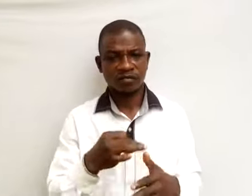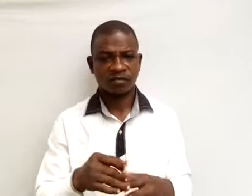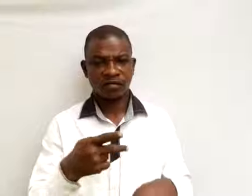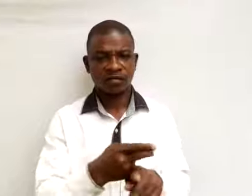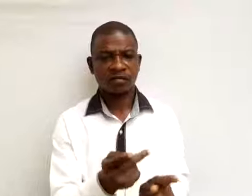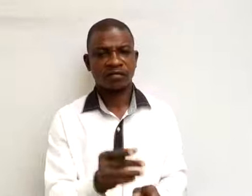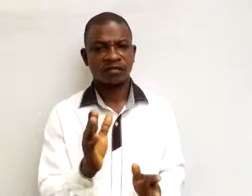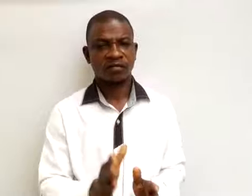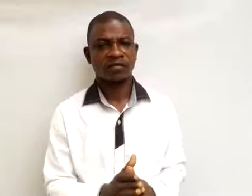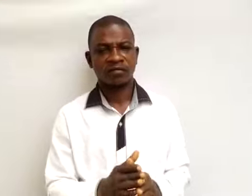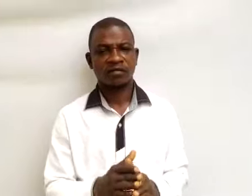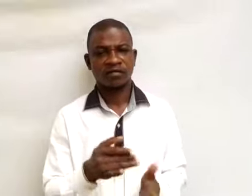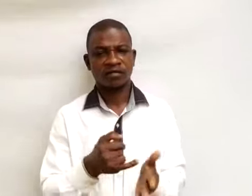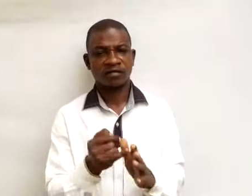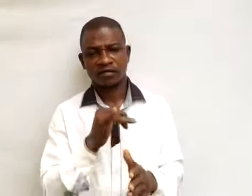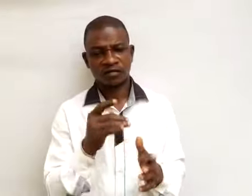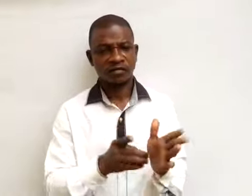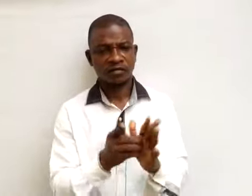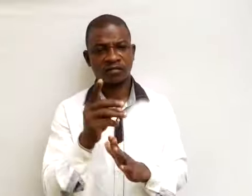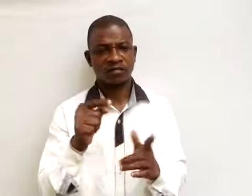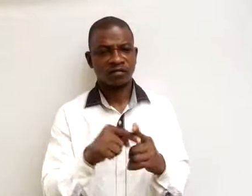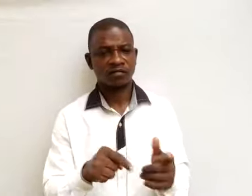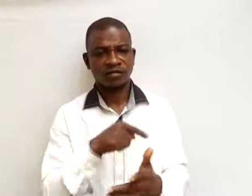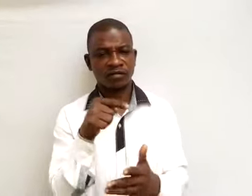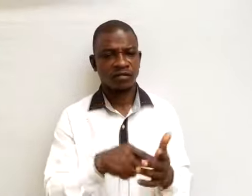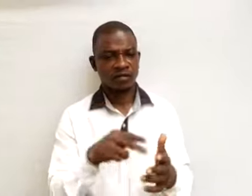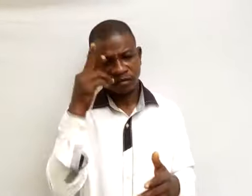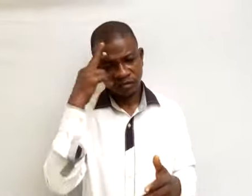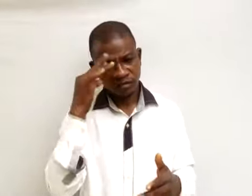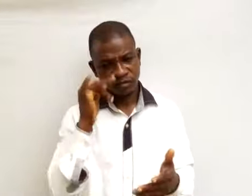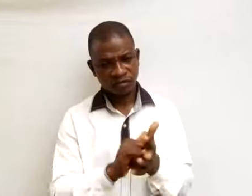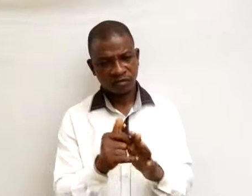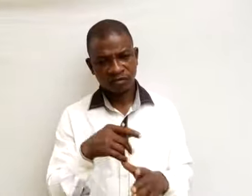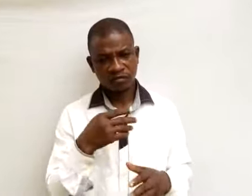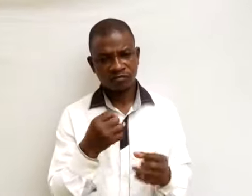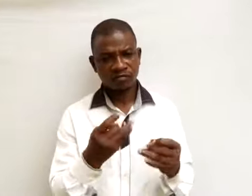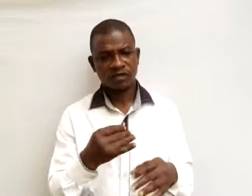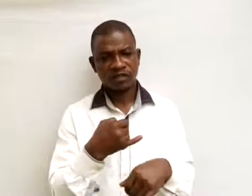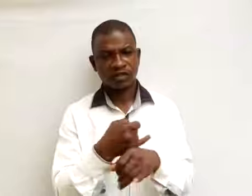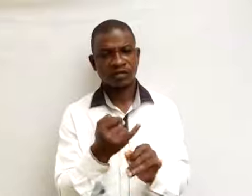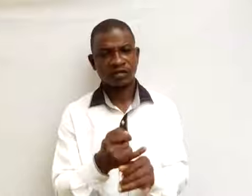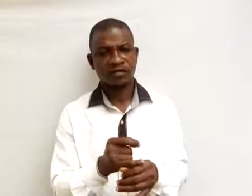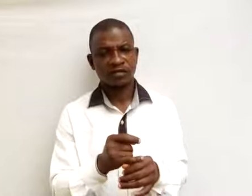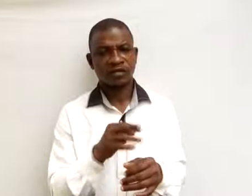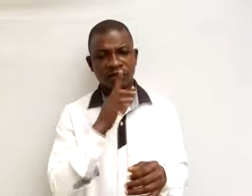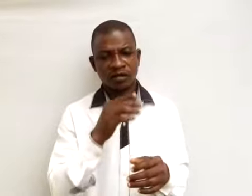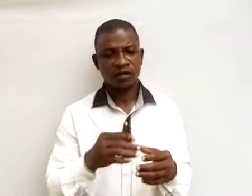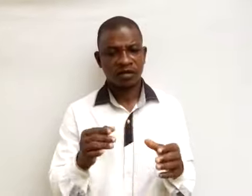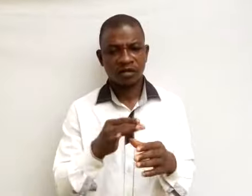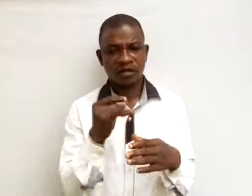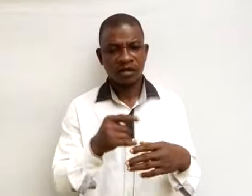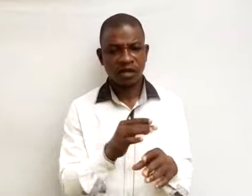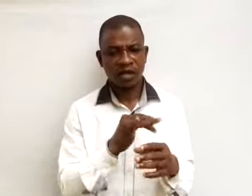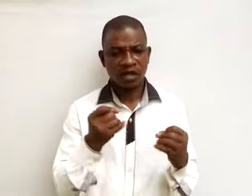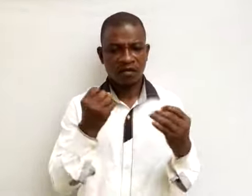production. It is due to this reason that many industries are concentrated in the